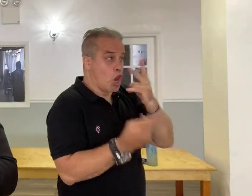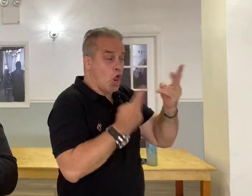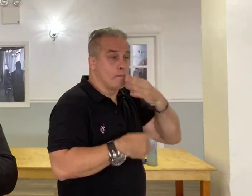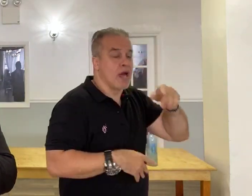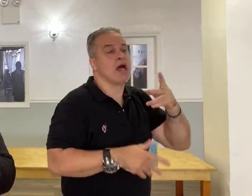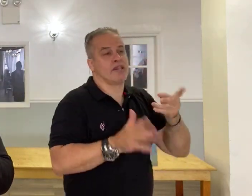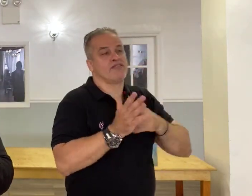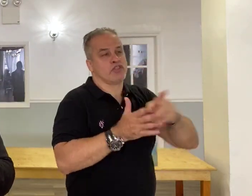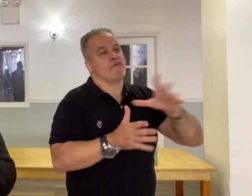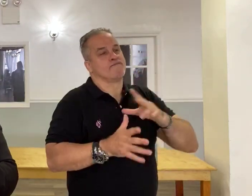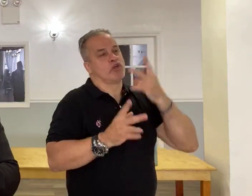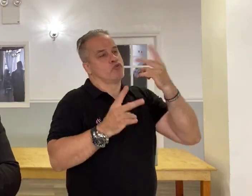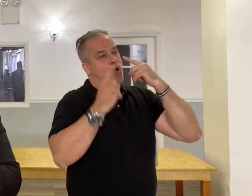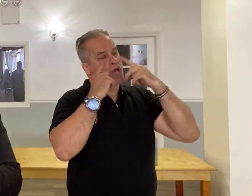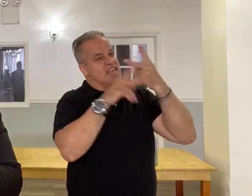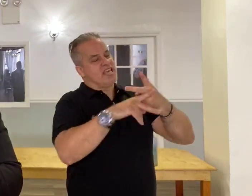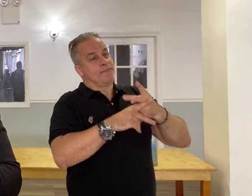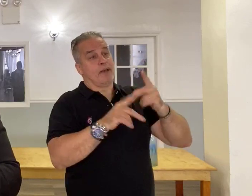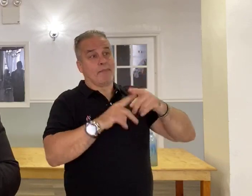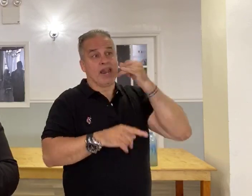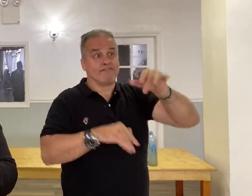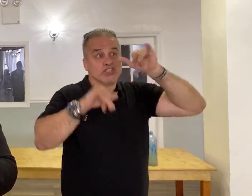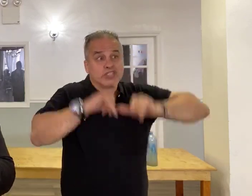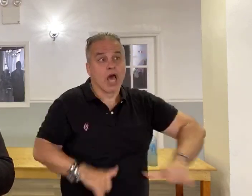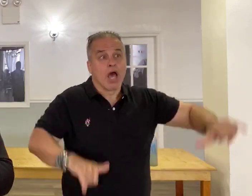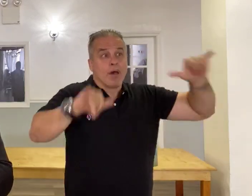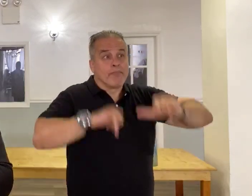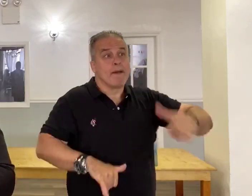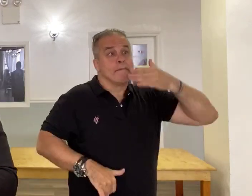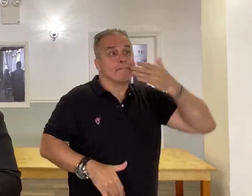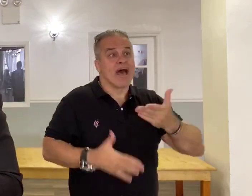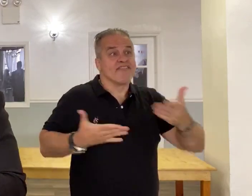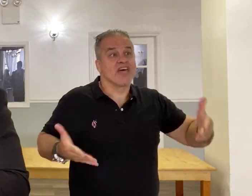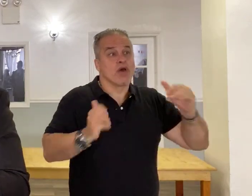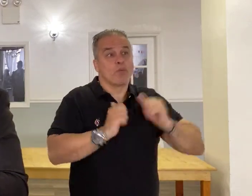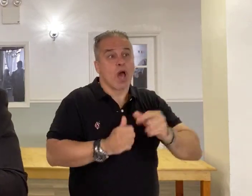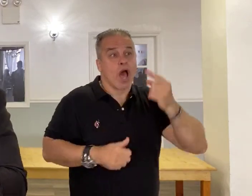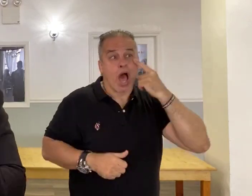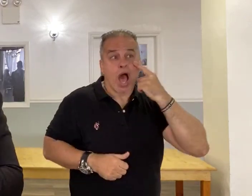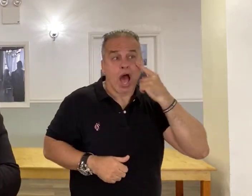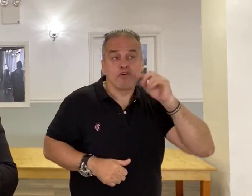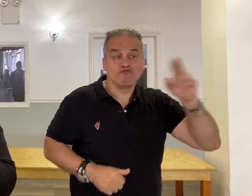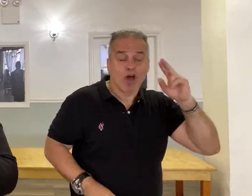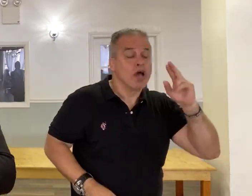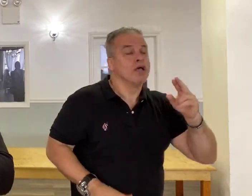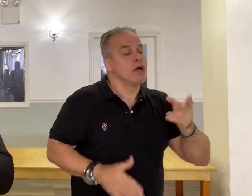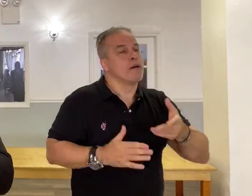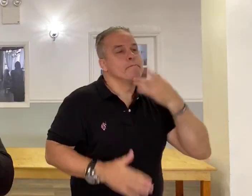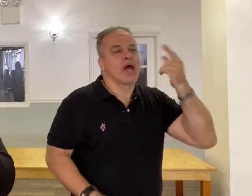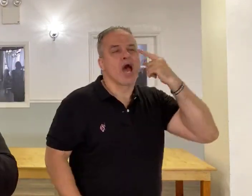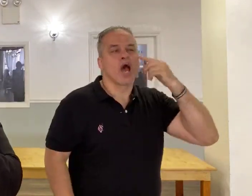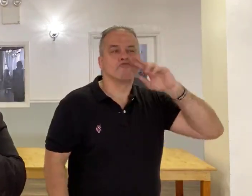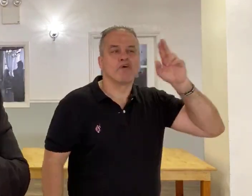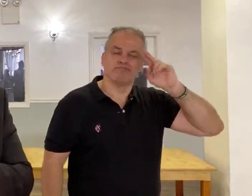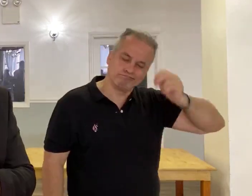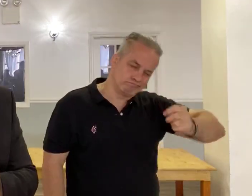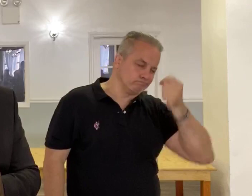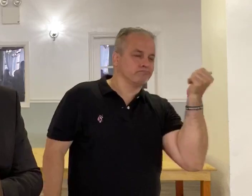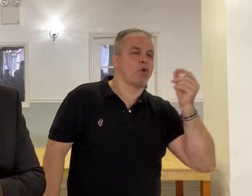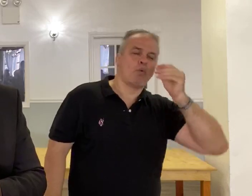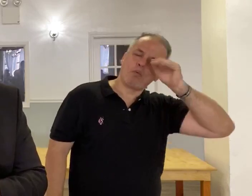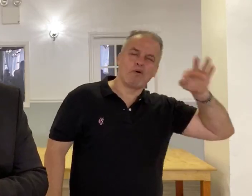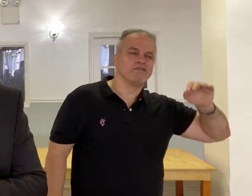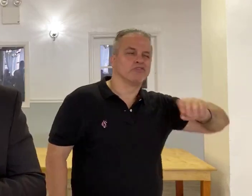the same type of graphic language that we just read in Matthew 18, but it's applied to a completely